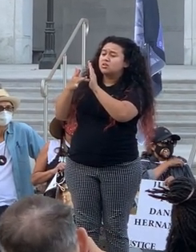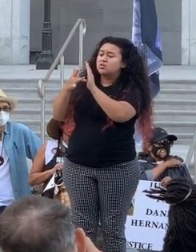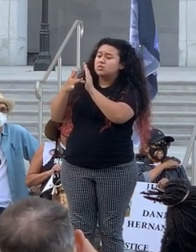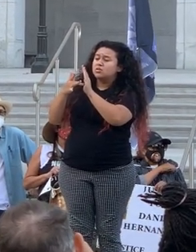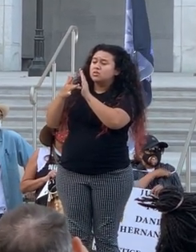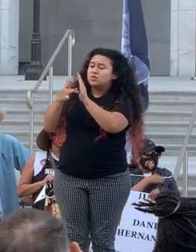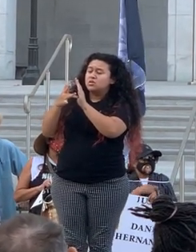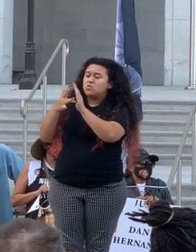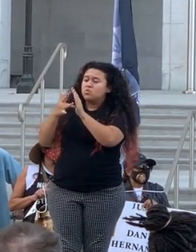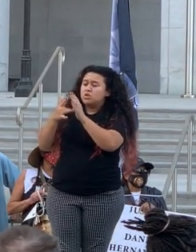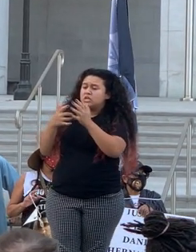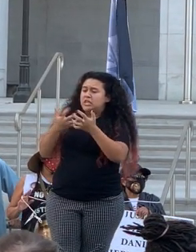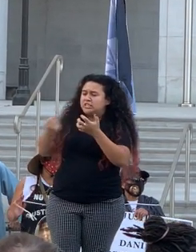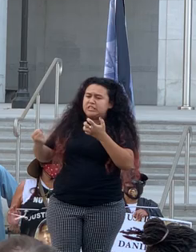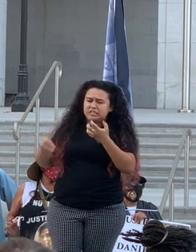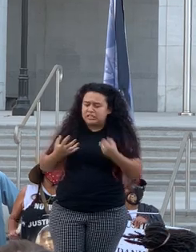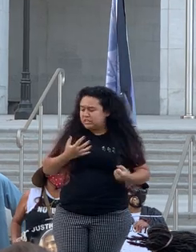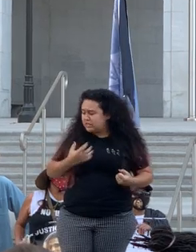sinew